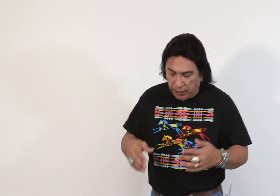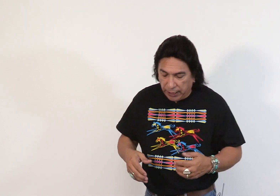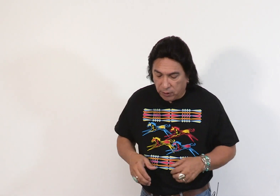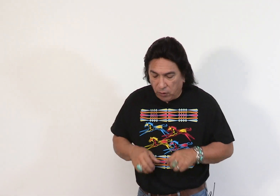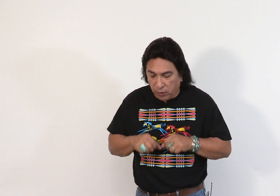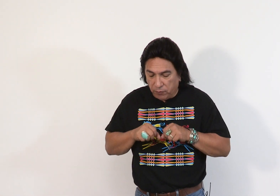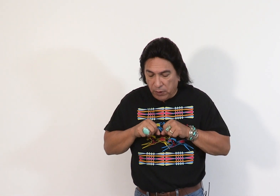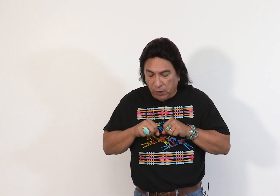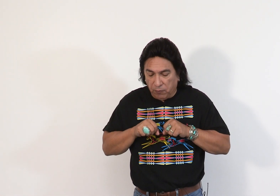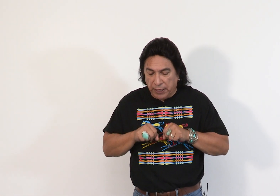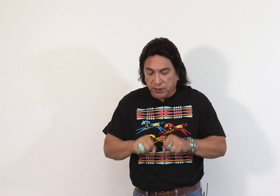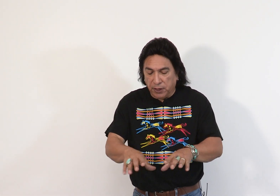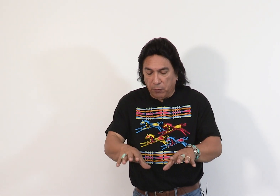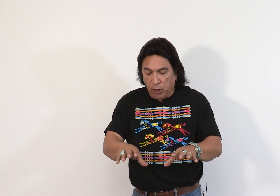hand talk of letting something go.